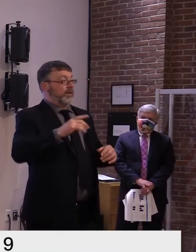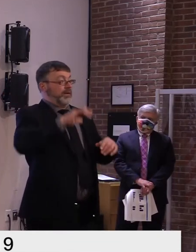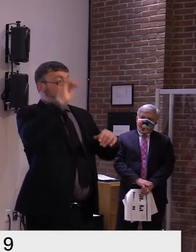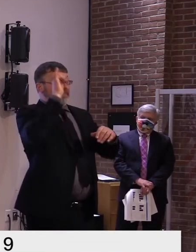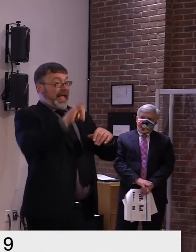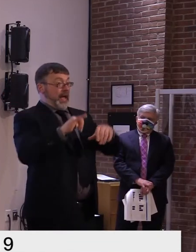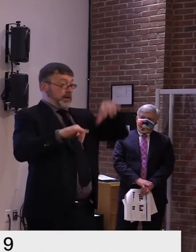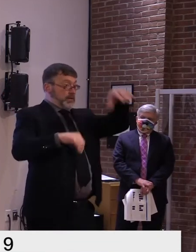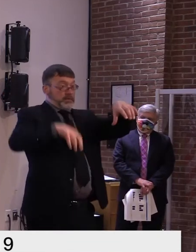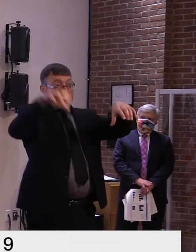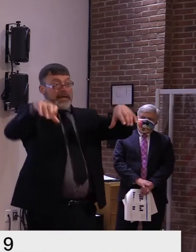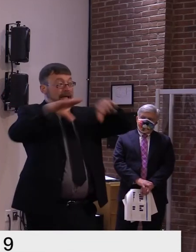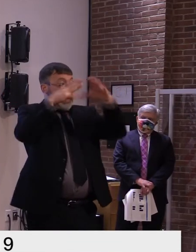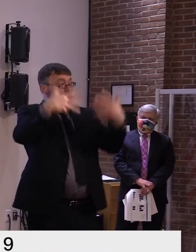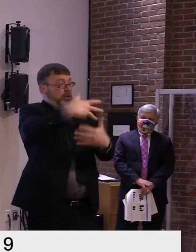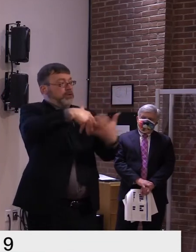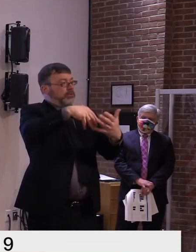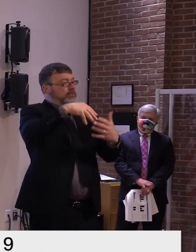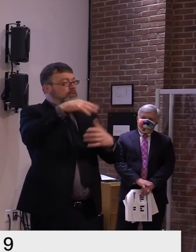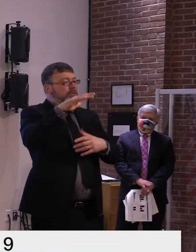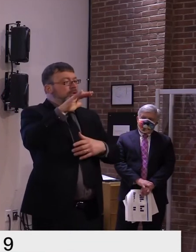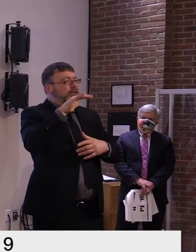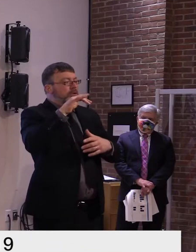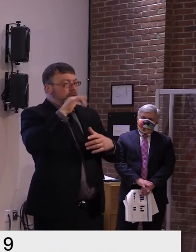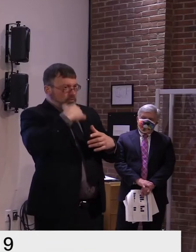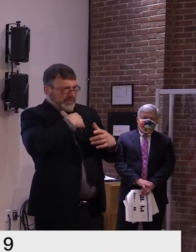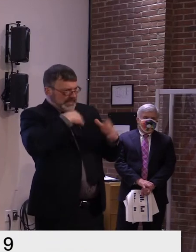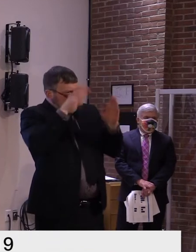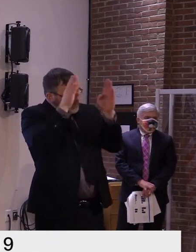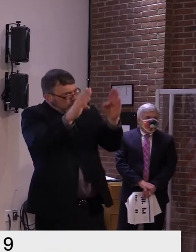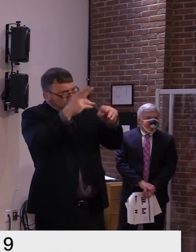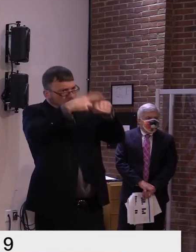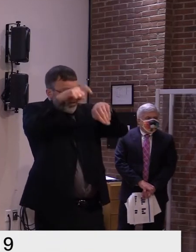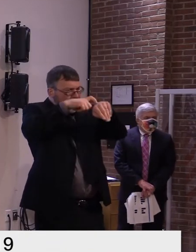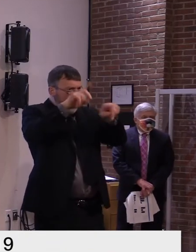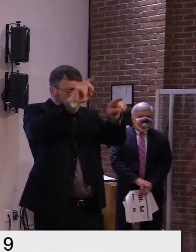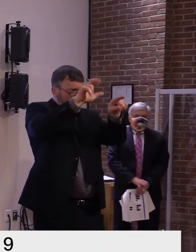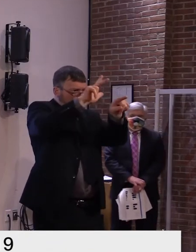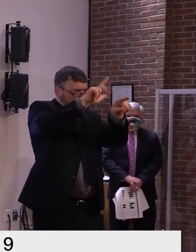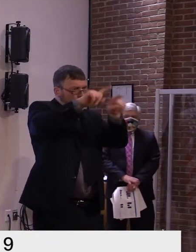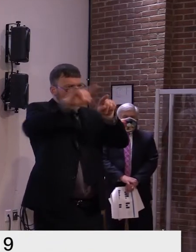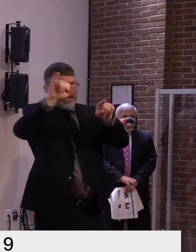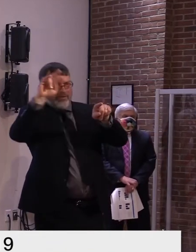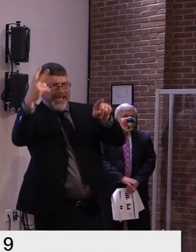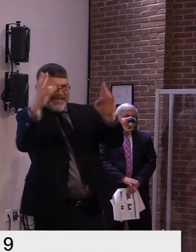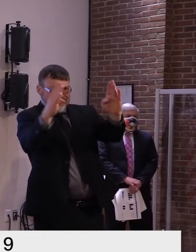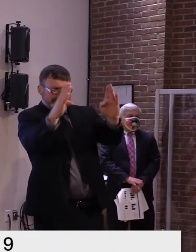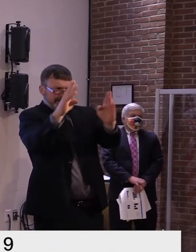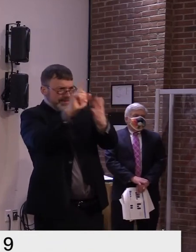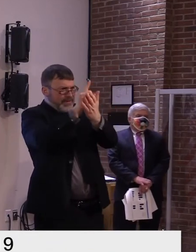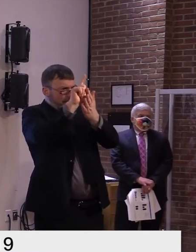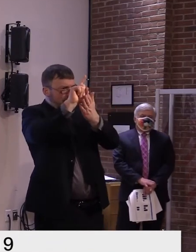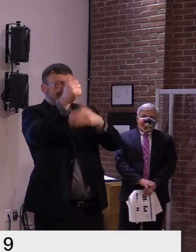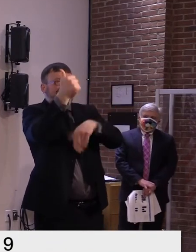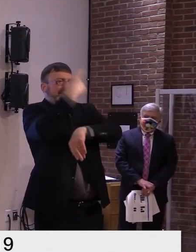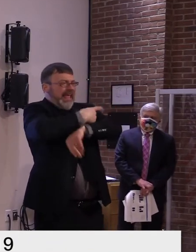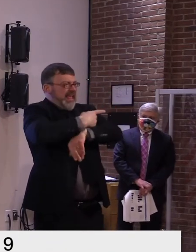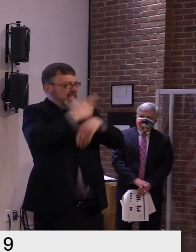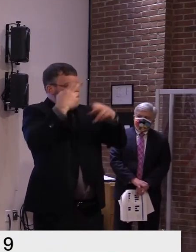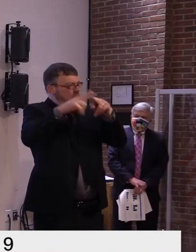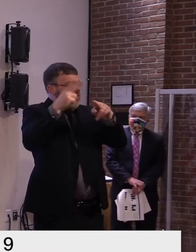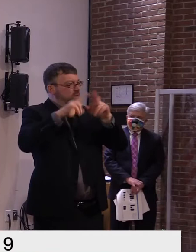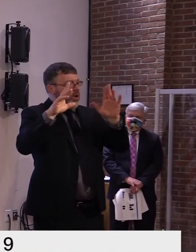set policy today. We don't have complete information from Christmas, and we still have to get information from New Year's.